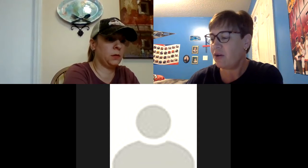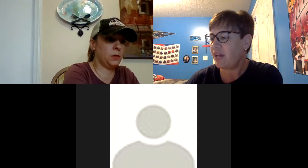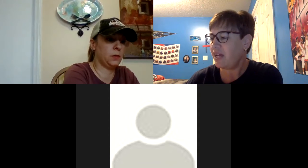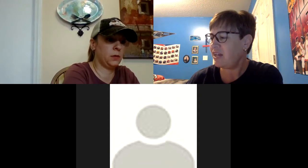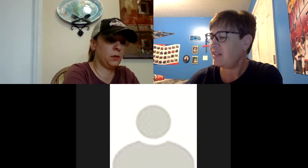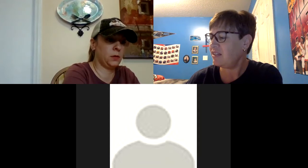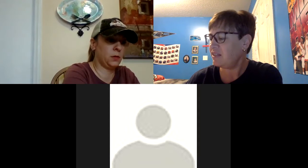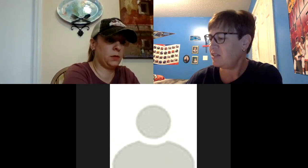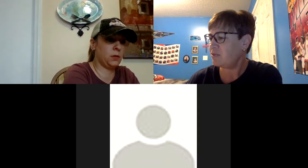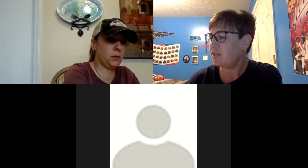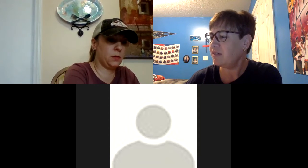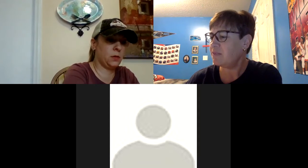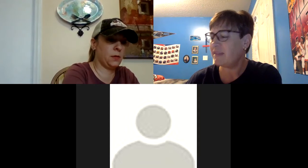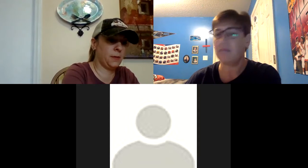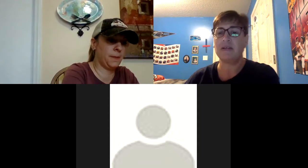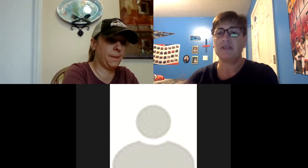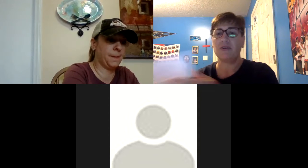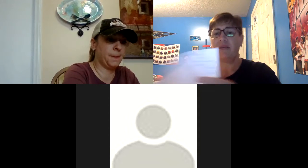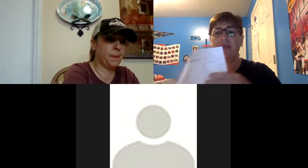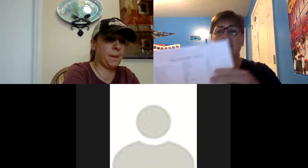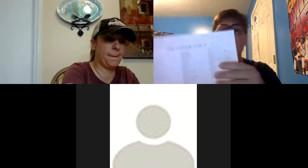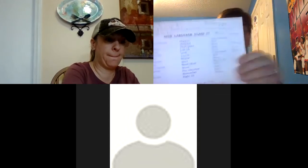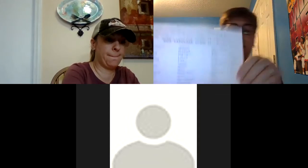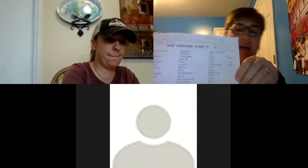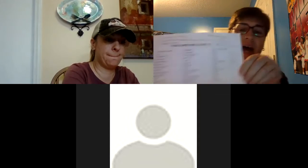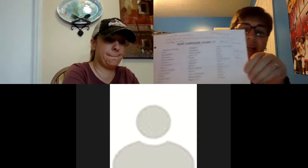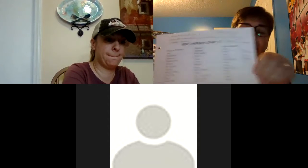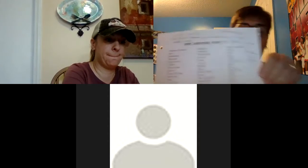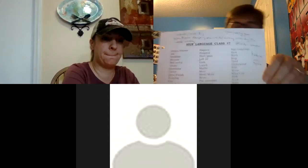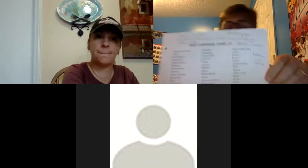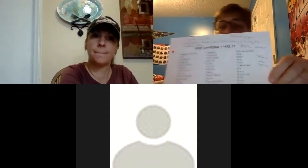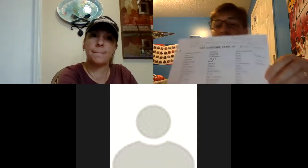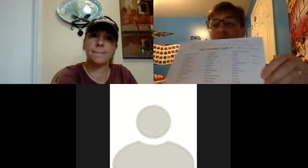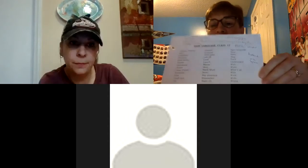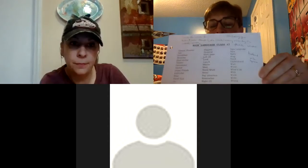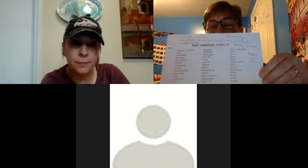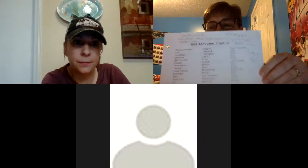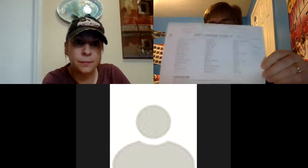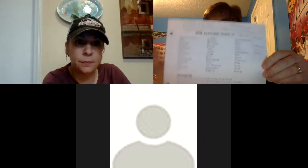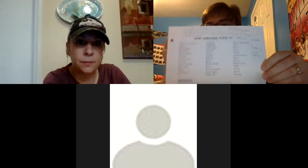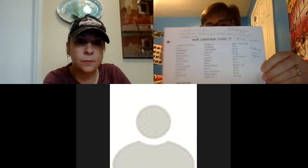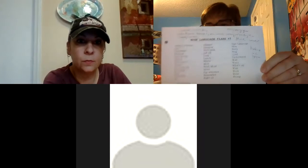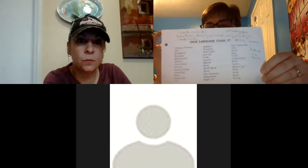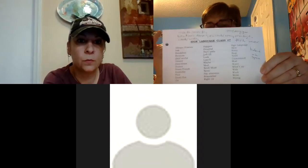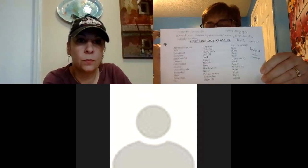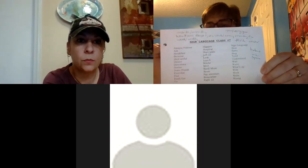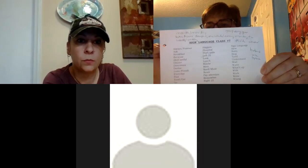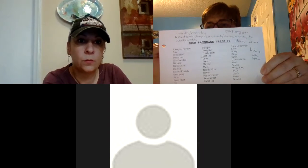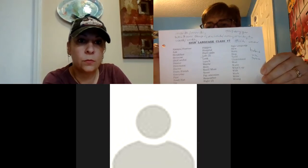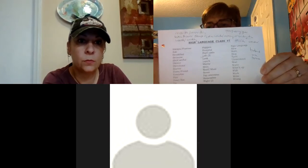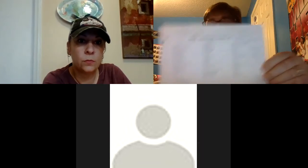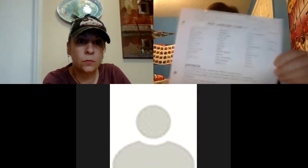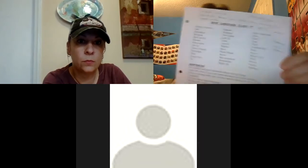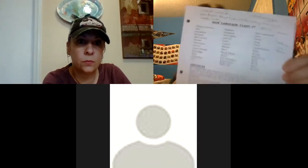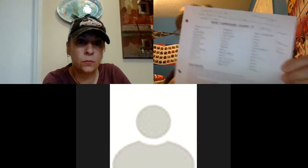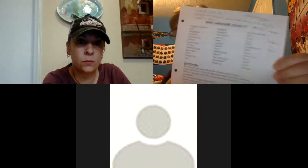to go ahead. This really looks messy, but I'll show it anyways. I decided to use the one from